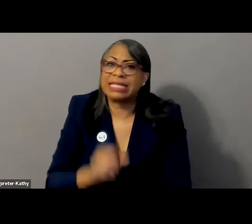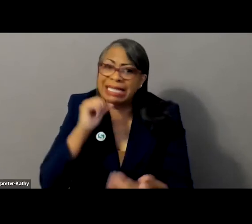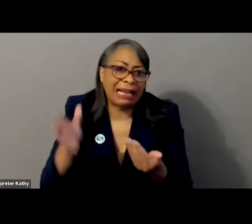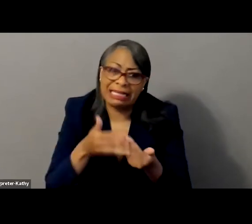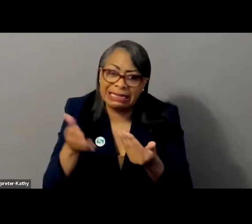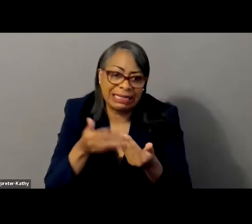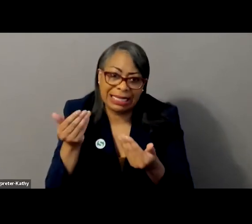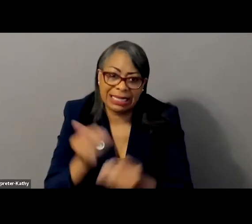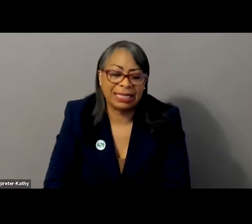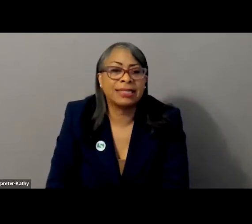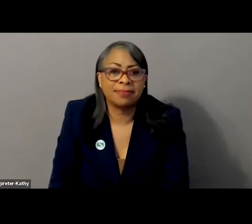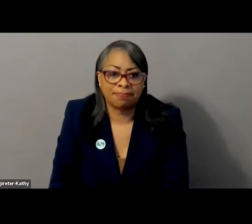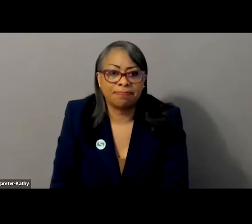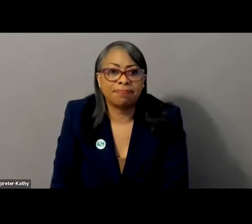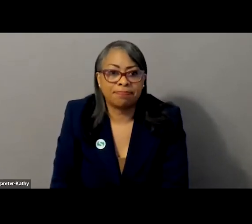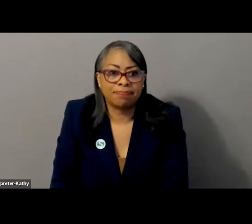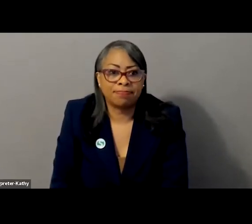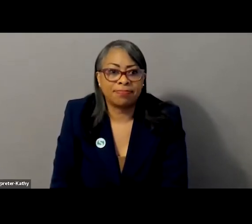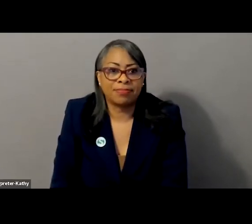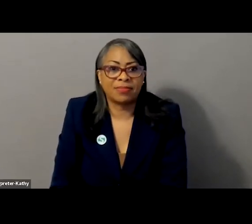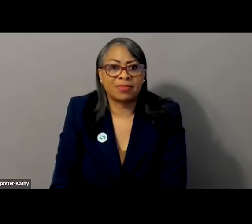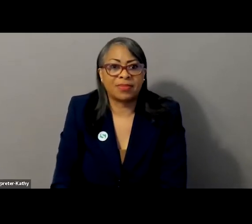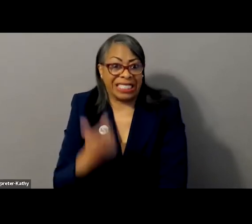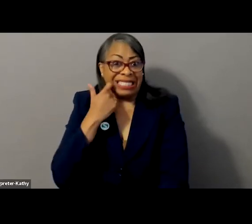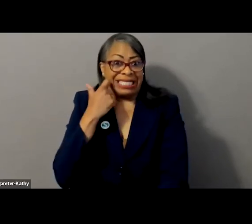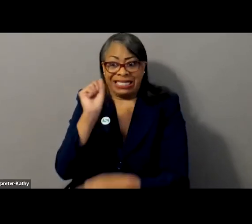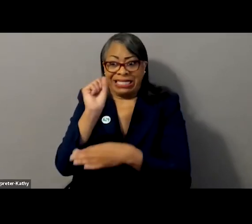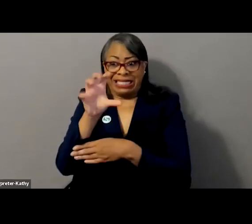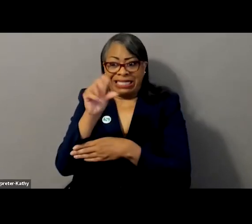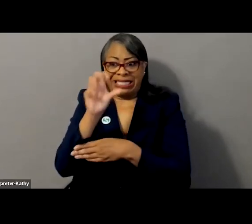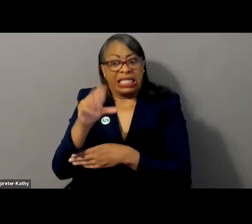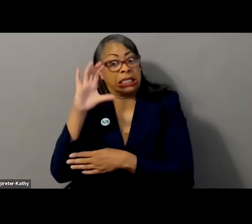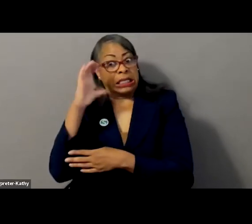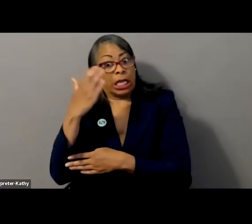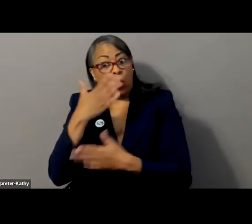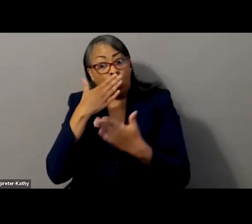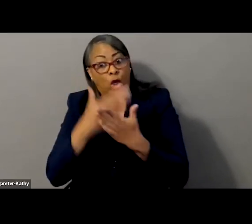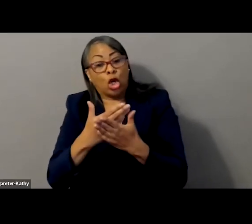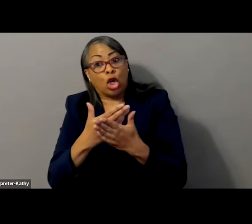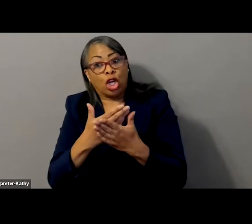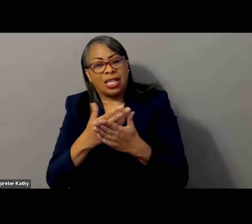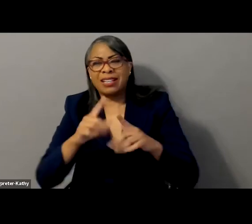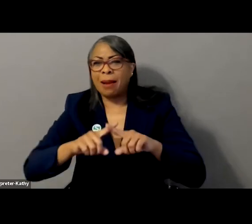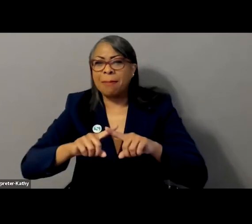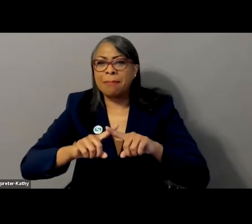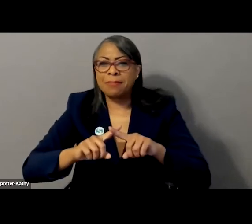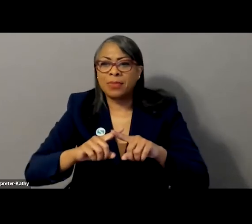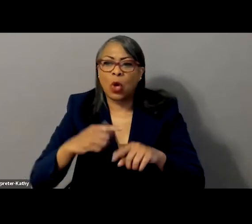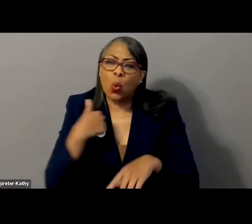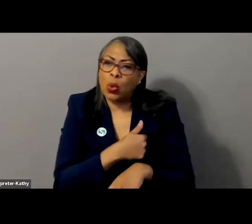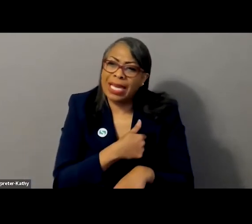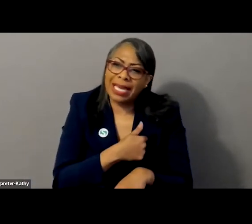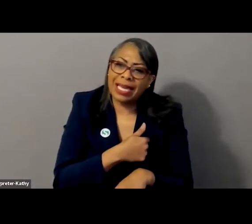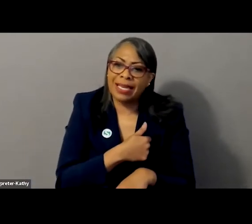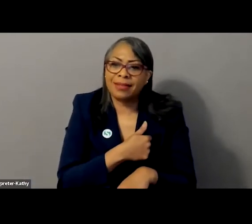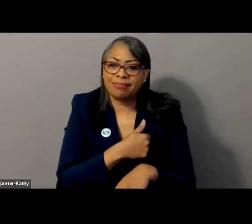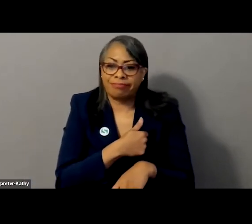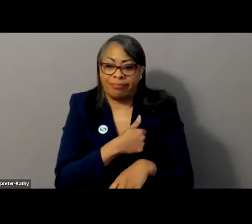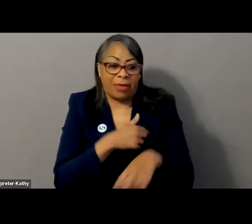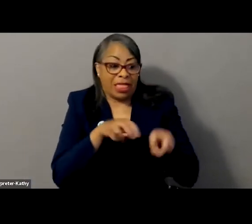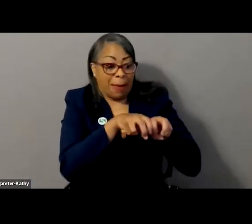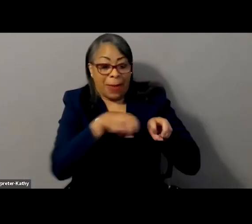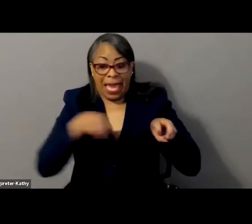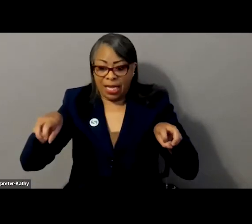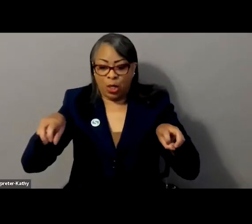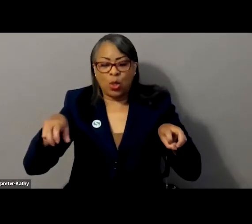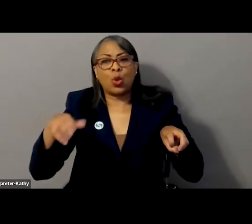Now, that all sounds very good at an abstract level. And we were certainly mindful on the panel that if we gave a bunch